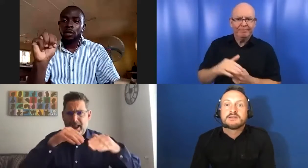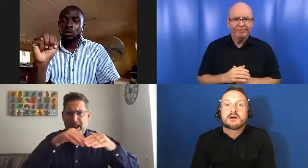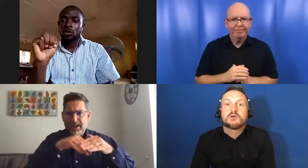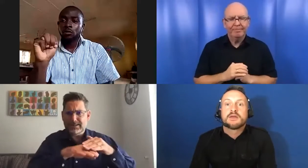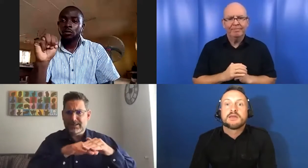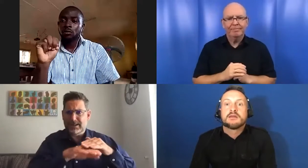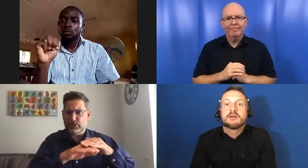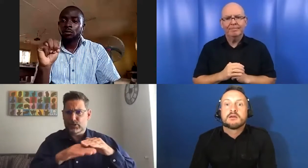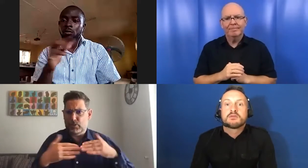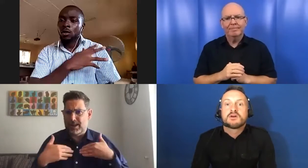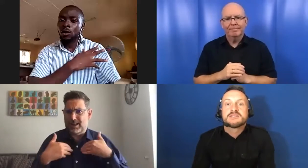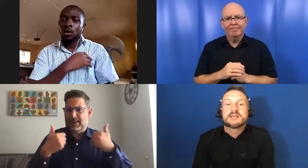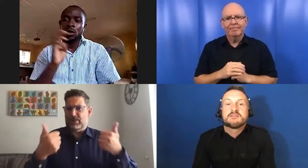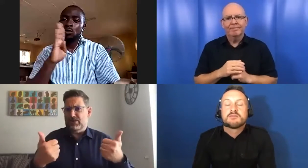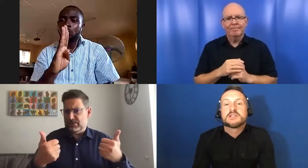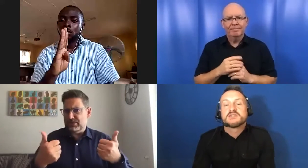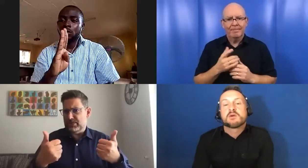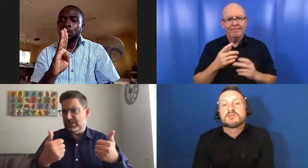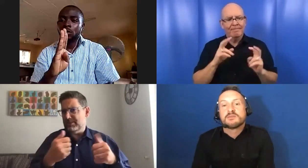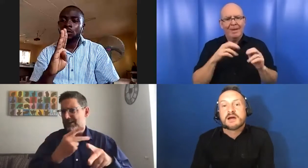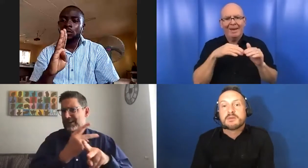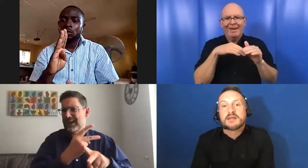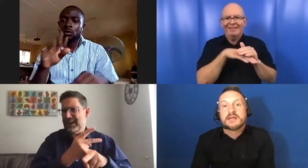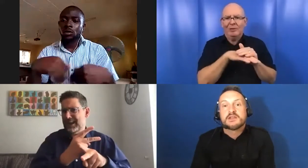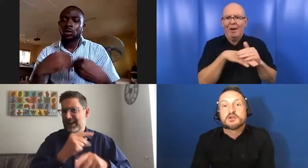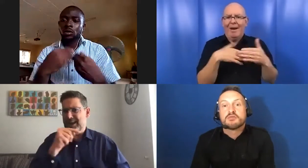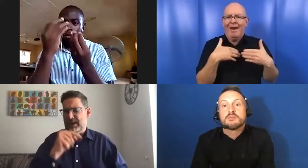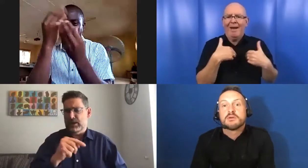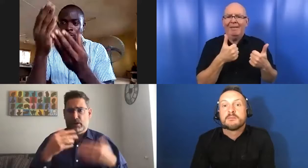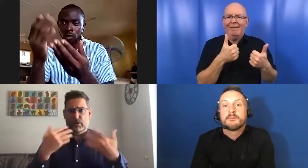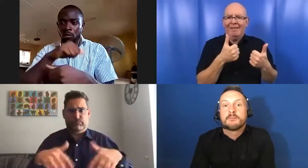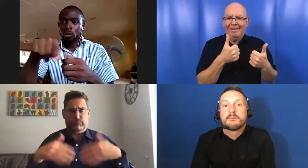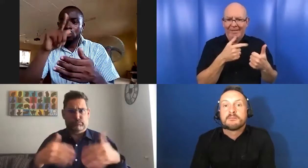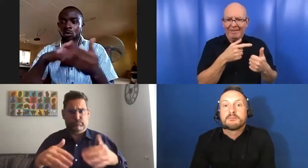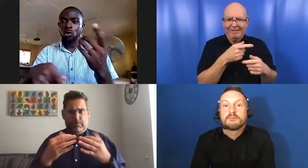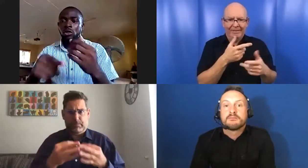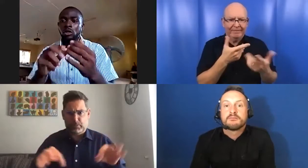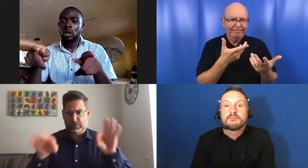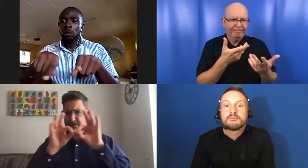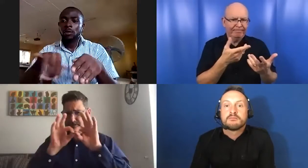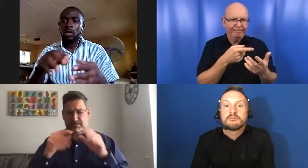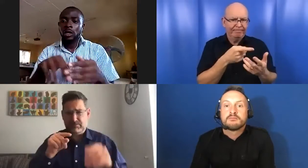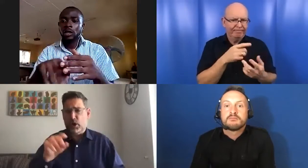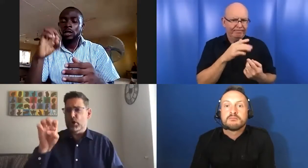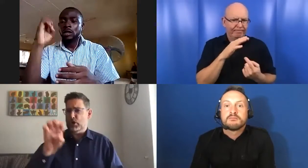And I will be providing information about what's been happening here in Europe.